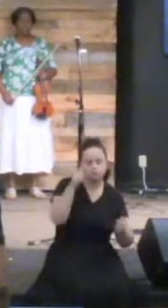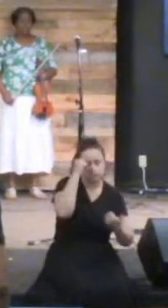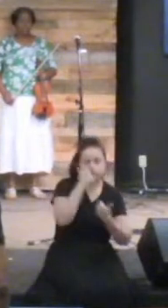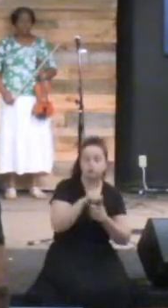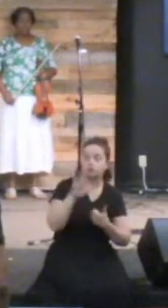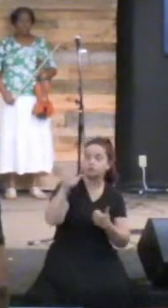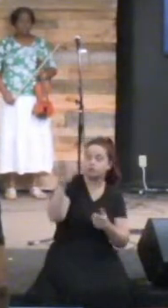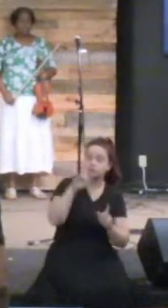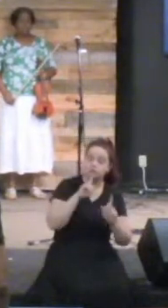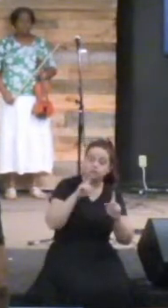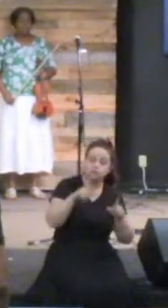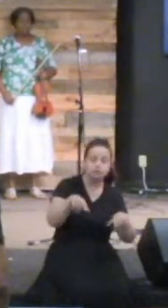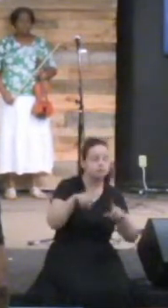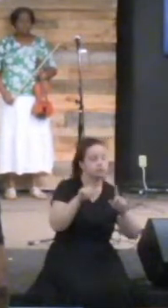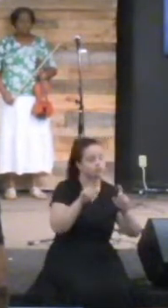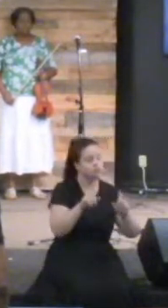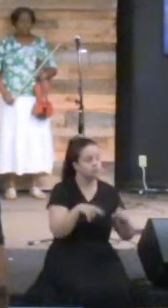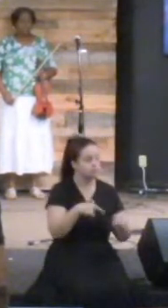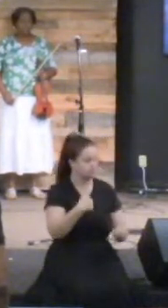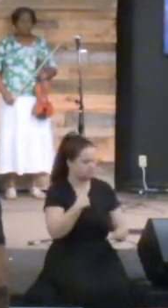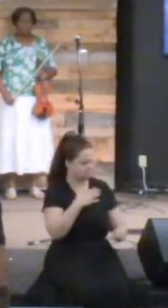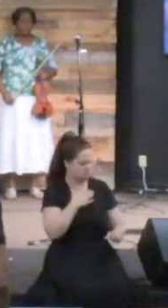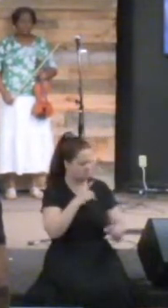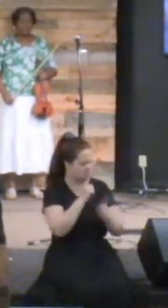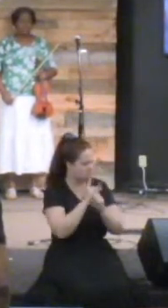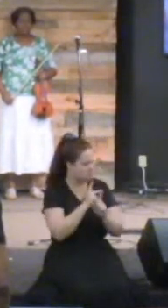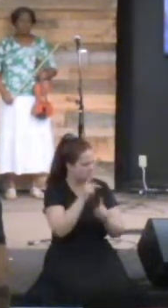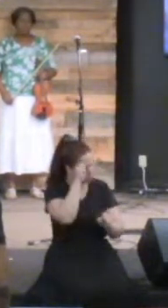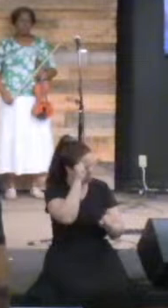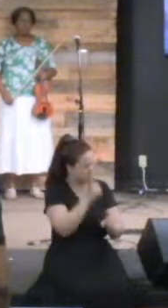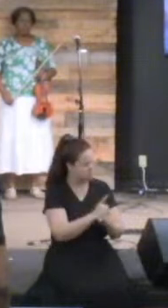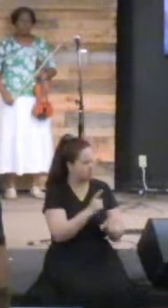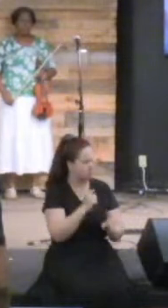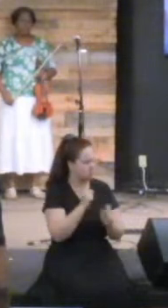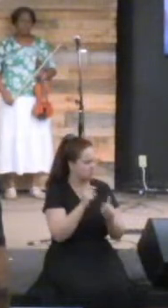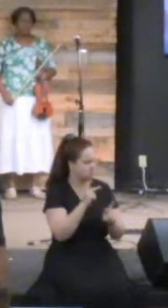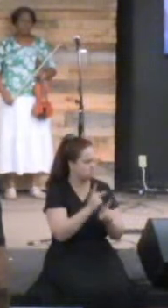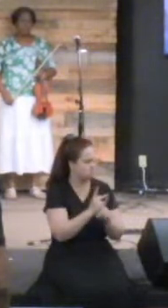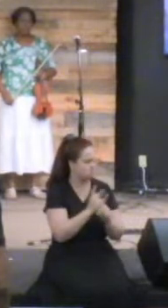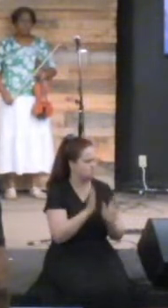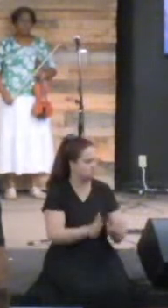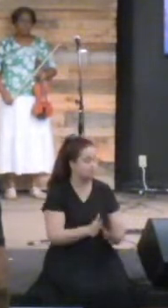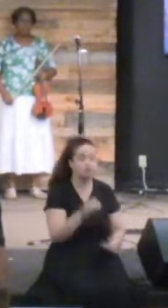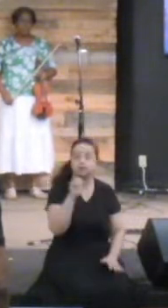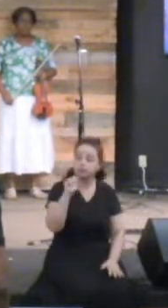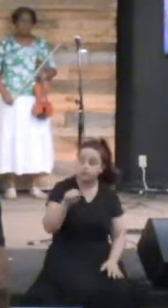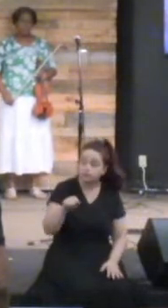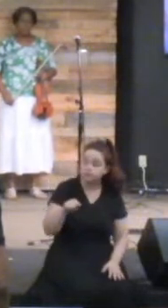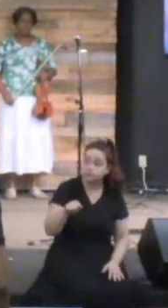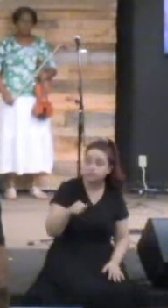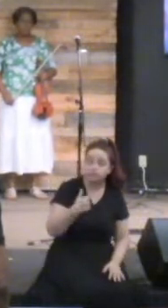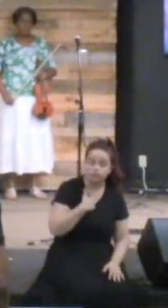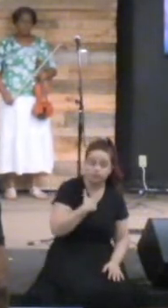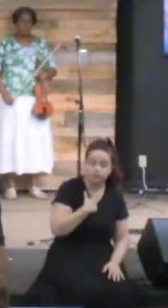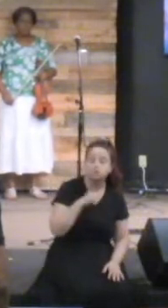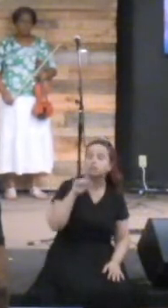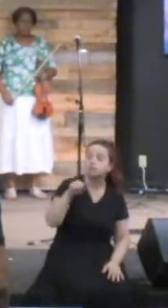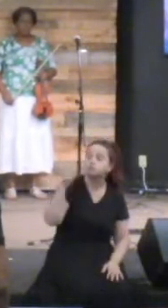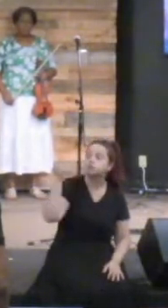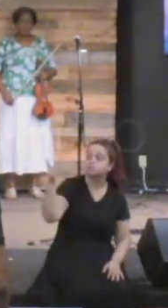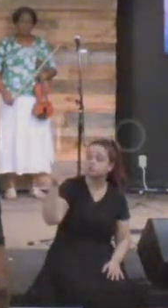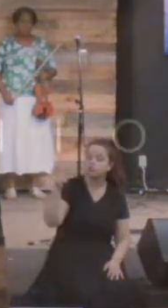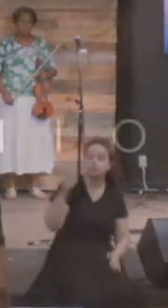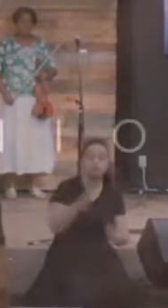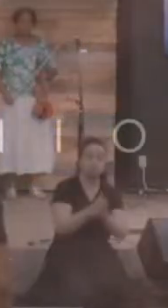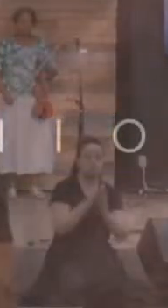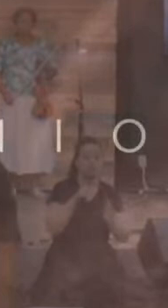the question of am I My Brother's Keeper is that yes I am and yes you are and so I pray this on